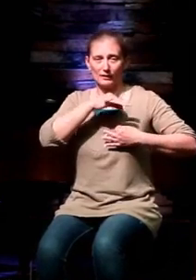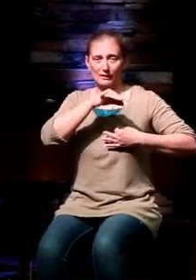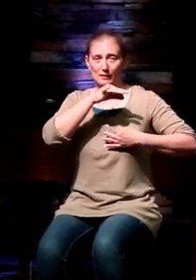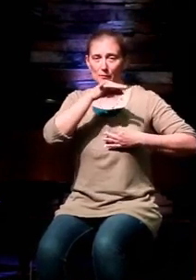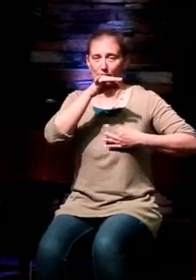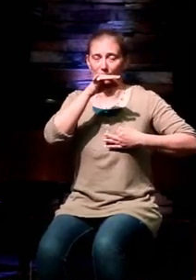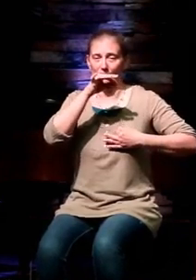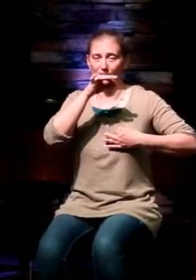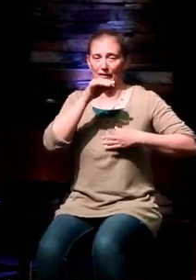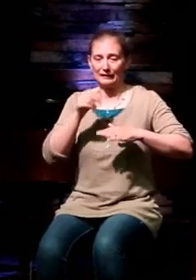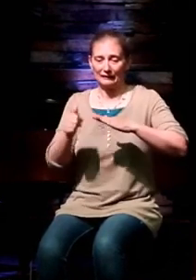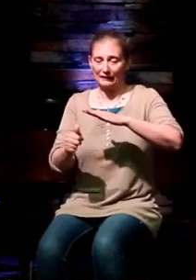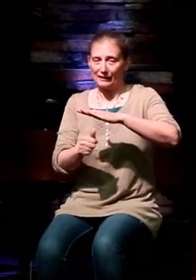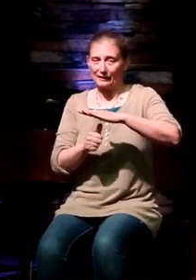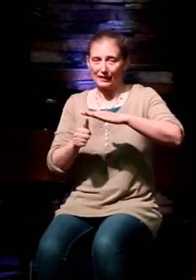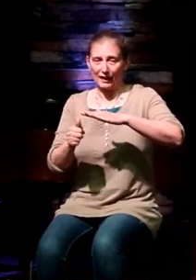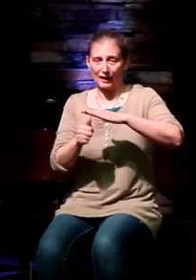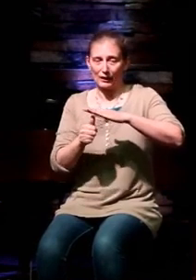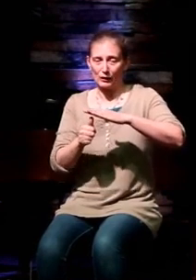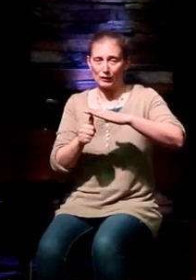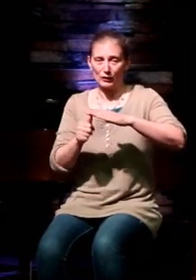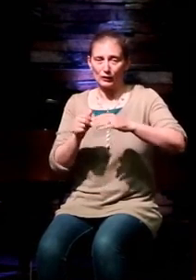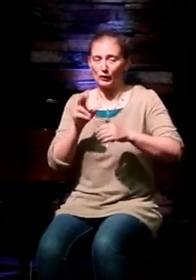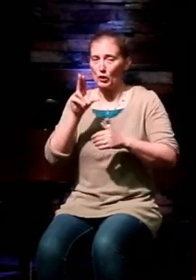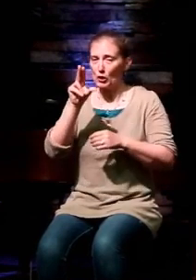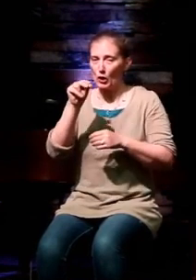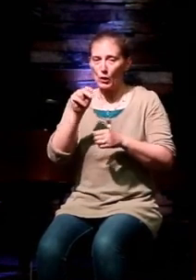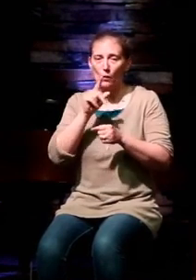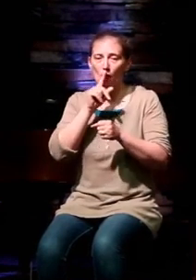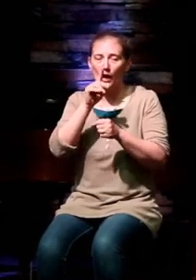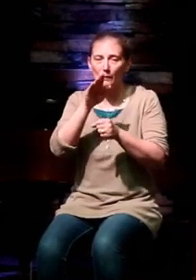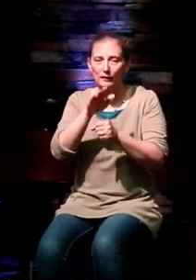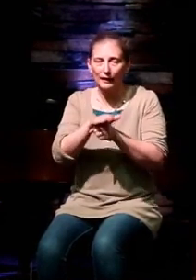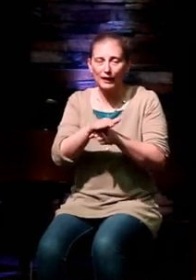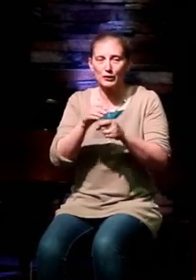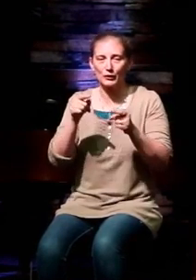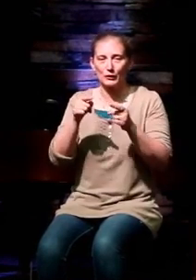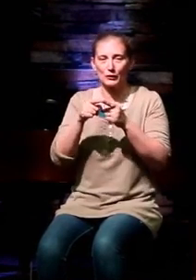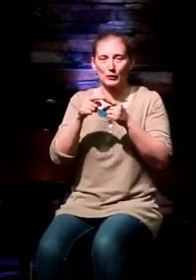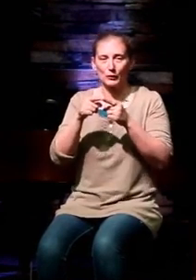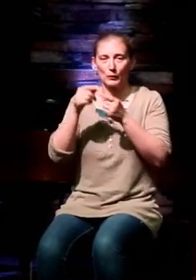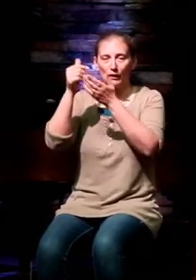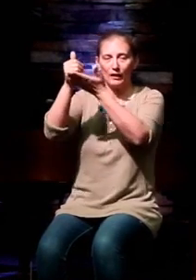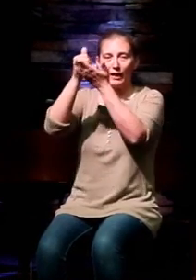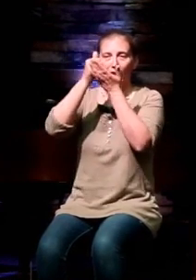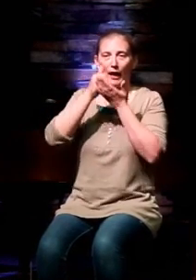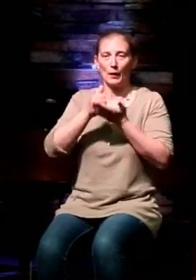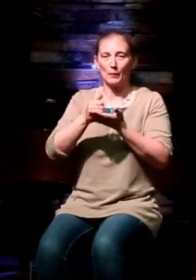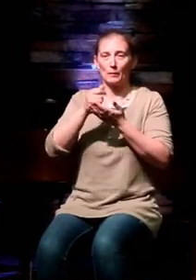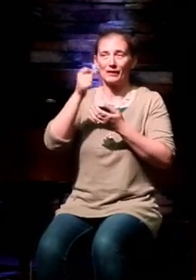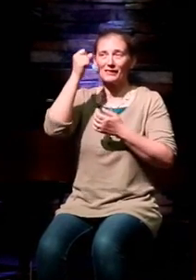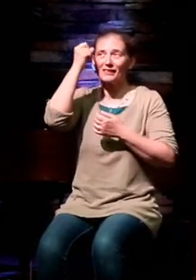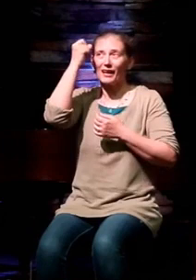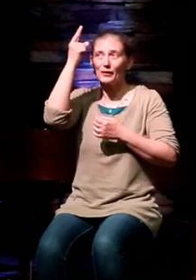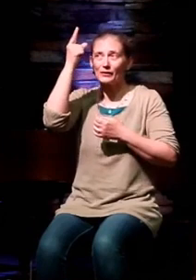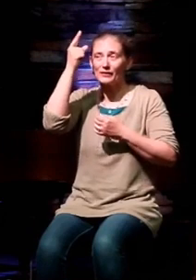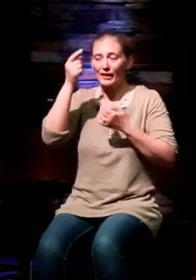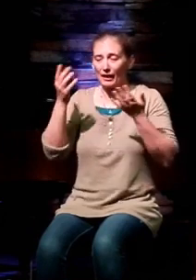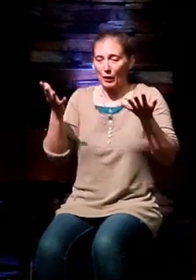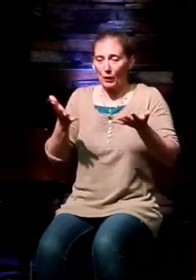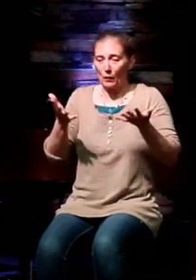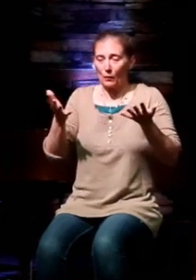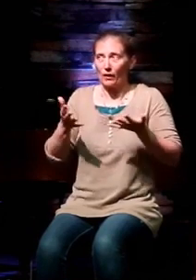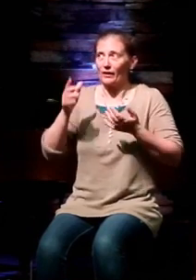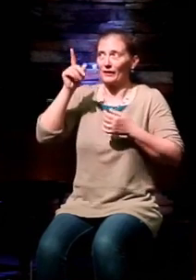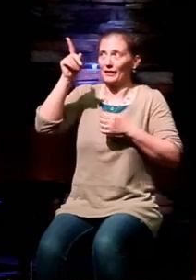to explain the whys of what He does or what He doesn't do. It's like all of us as parents. When you tell your kids to do something, a